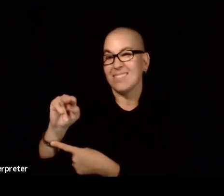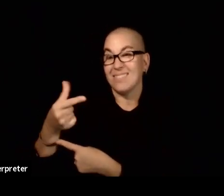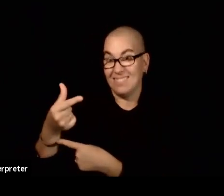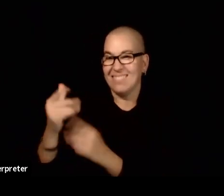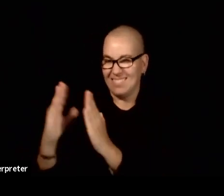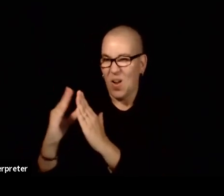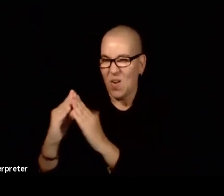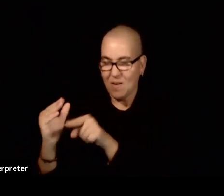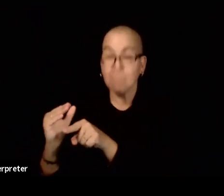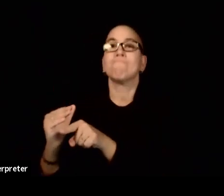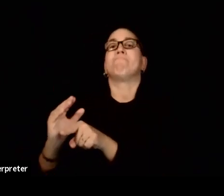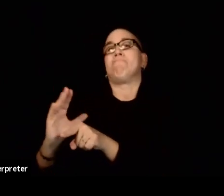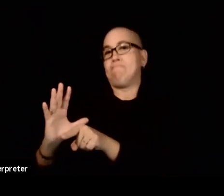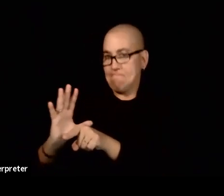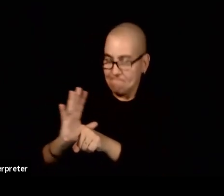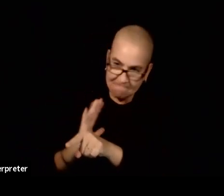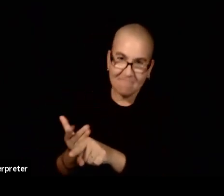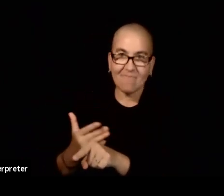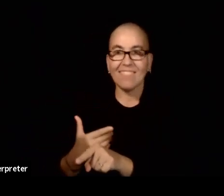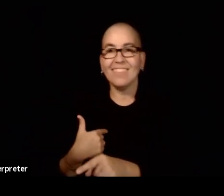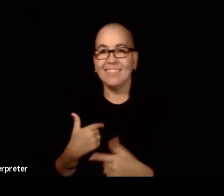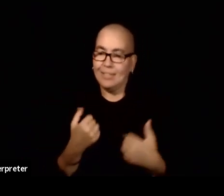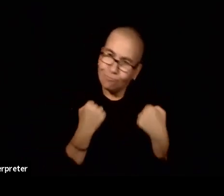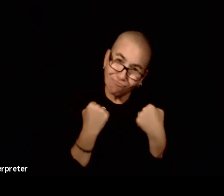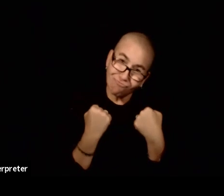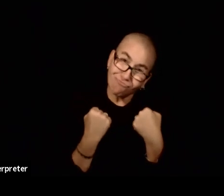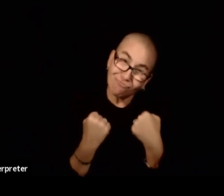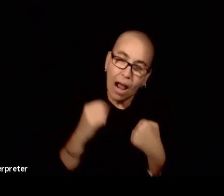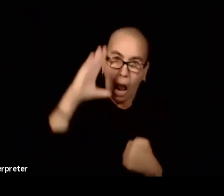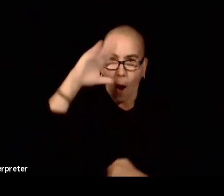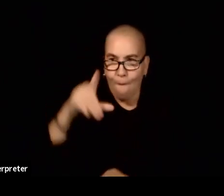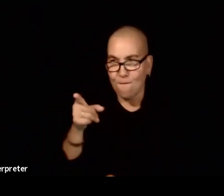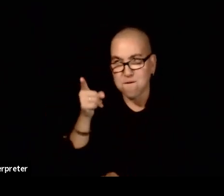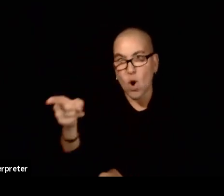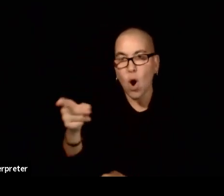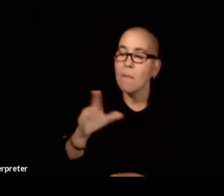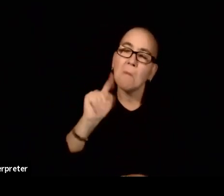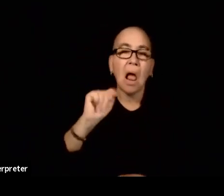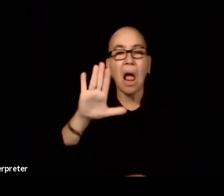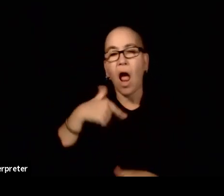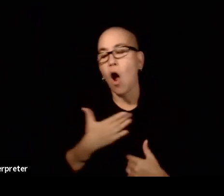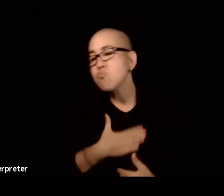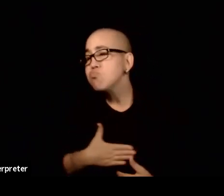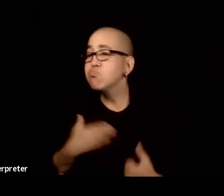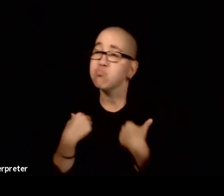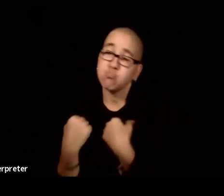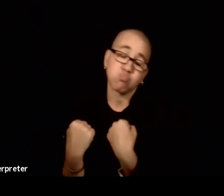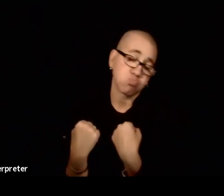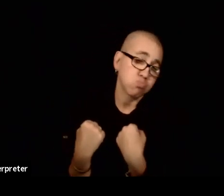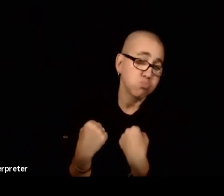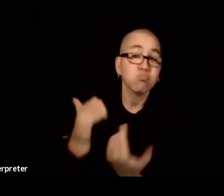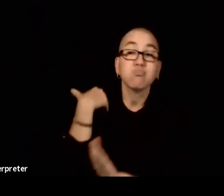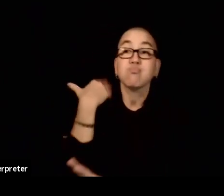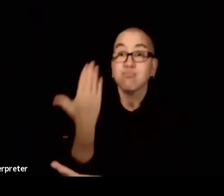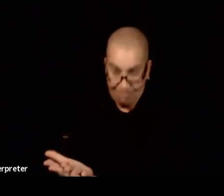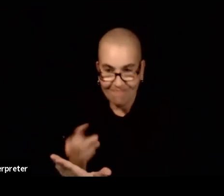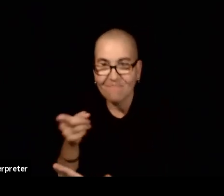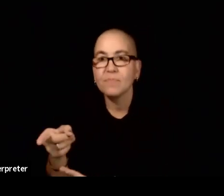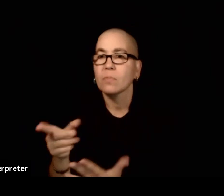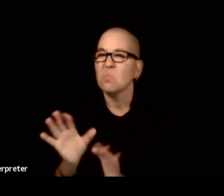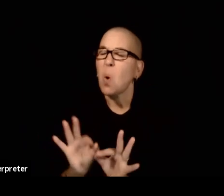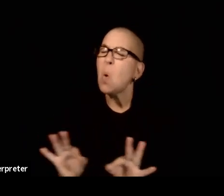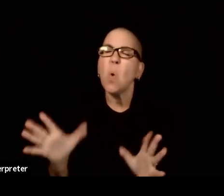you know, for me, the testing process was easy and it was really worth it because, you know, I think the biggest thing is one of the reasons I came